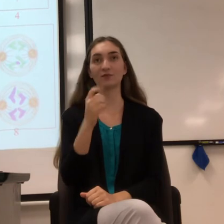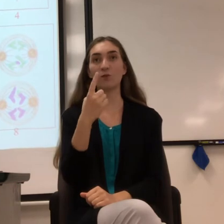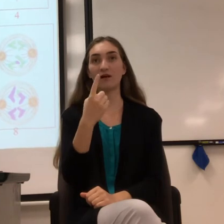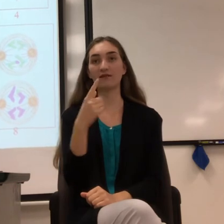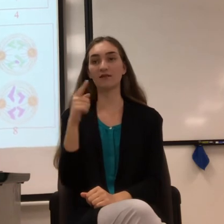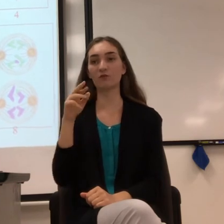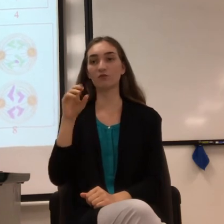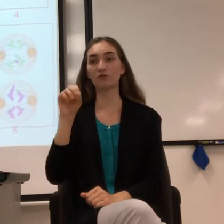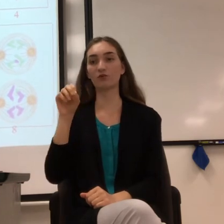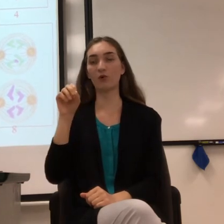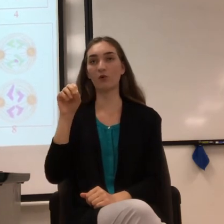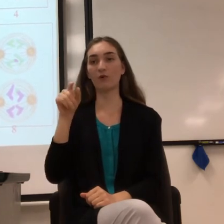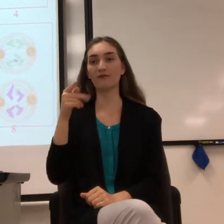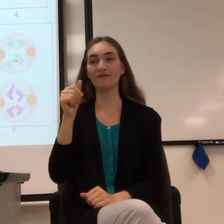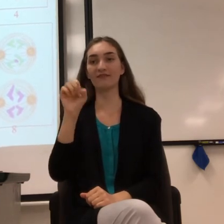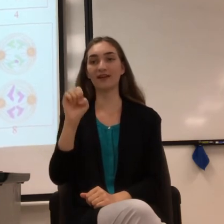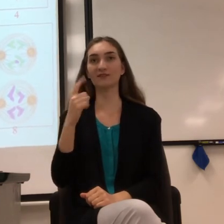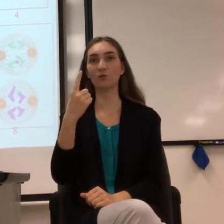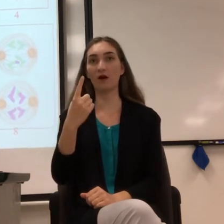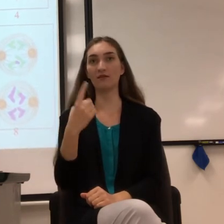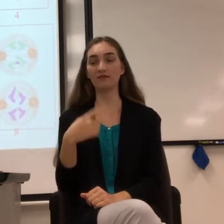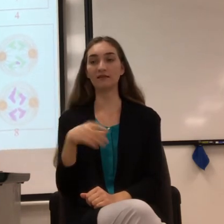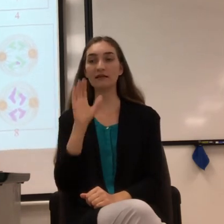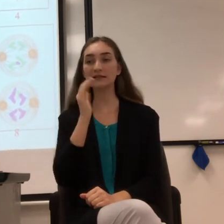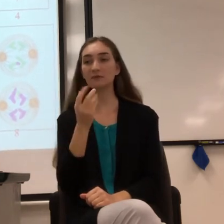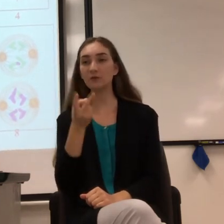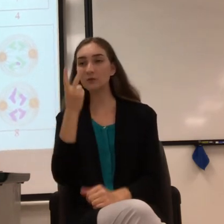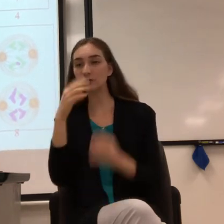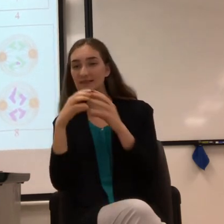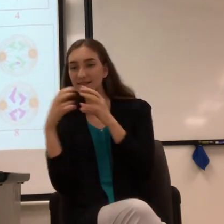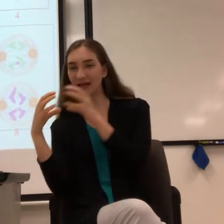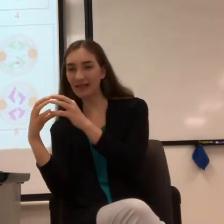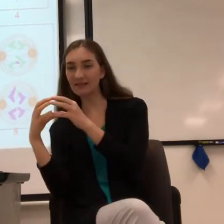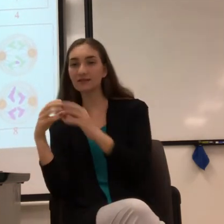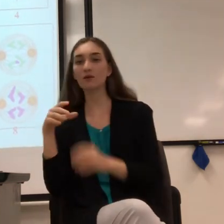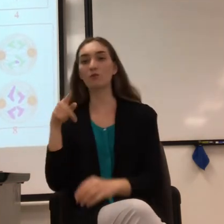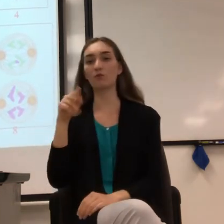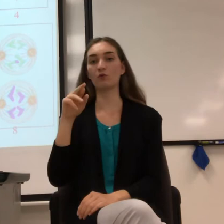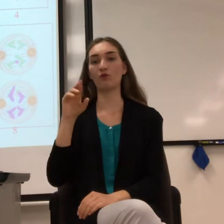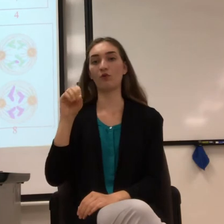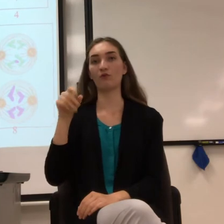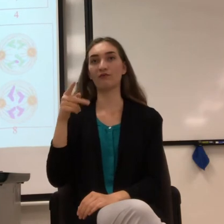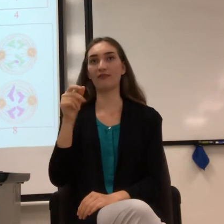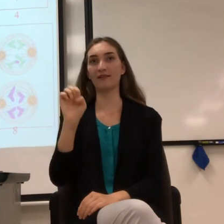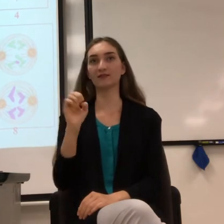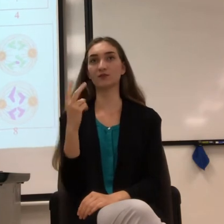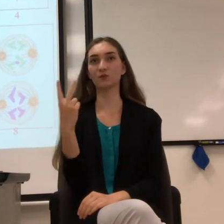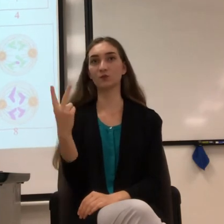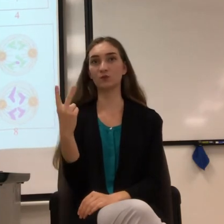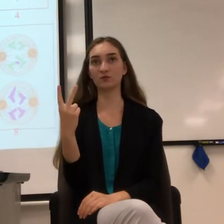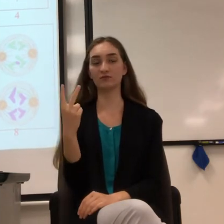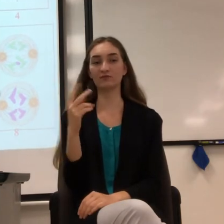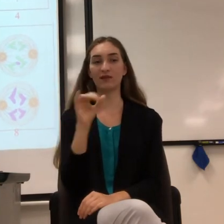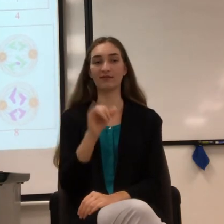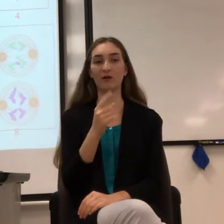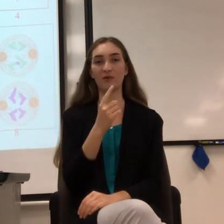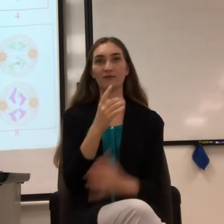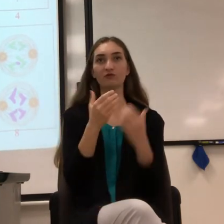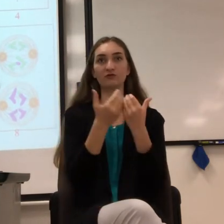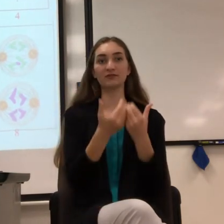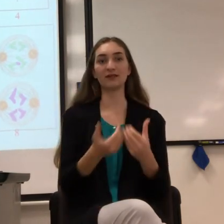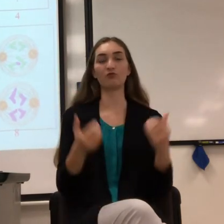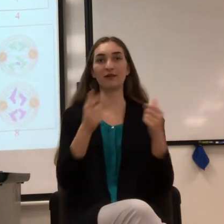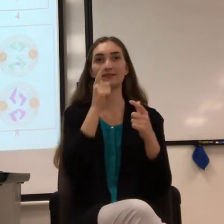okay. This looks like you're at two cells. This is prophase two. And this one, you're separating the sister chromatids, two